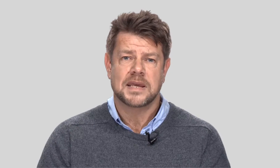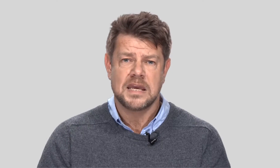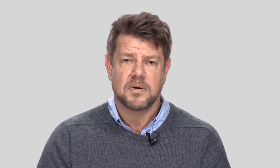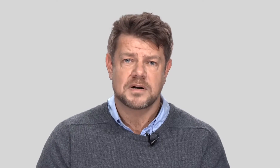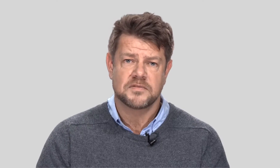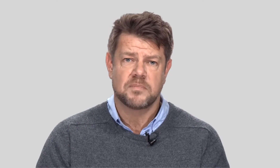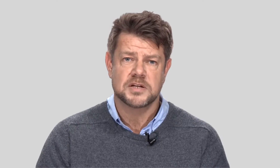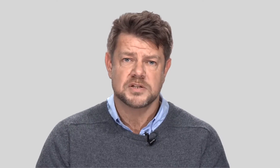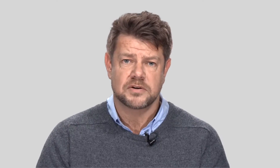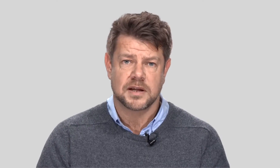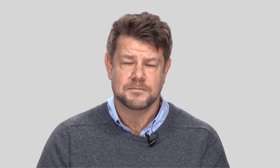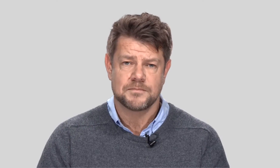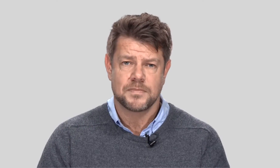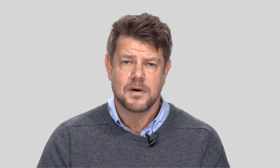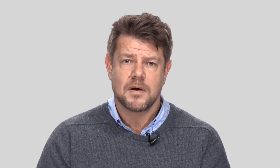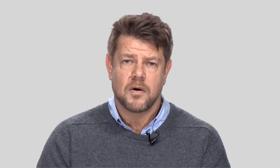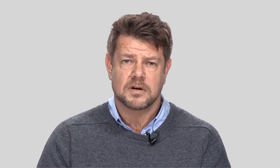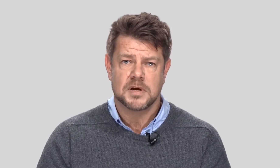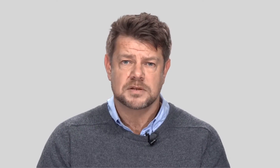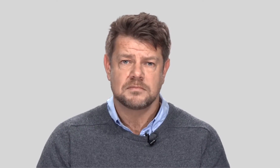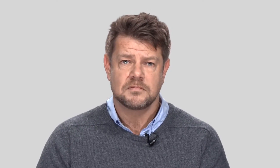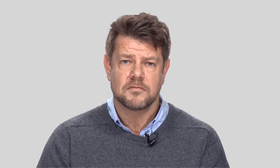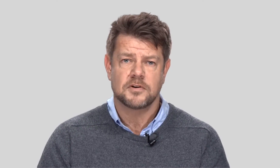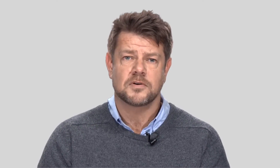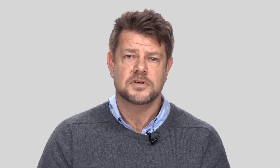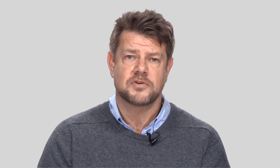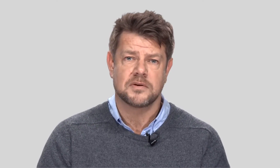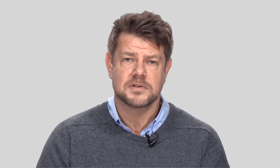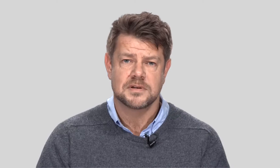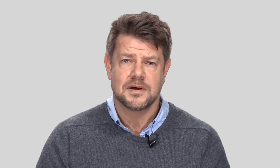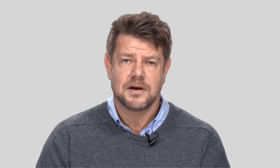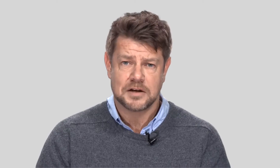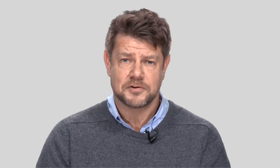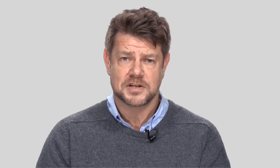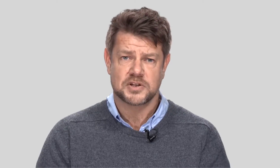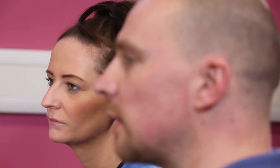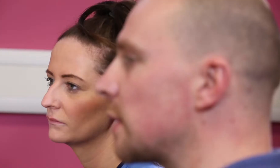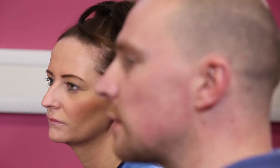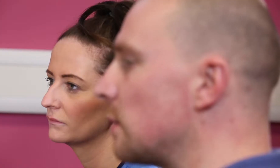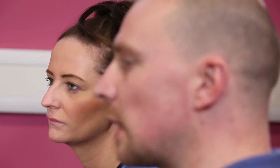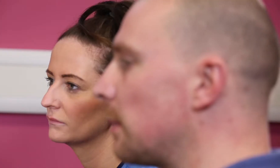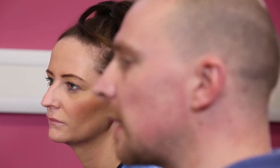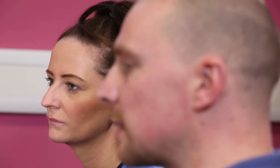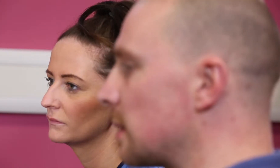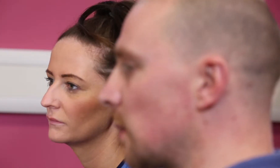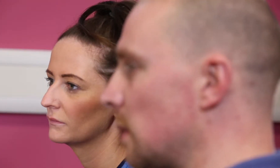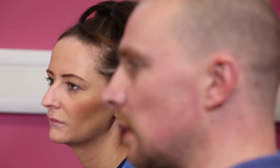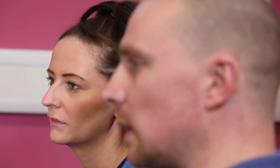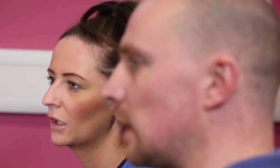key parts of the patient journey, on admission, for doctor's rounds, and for discharge. An interpreter